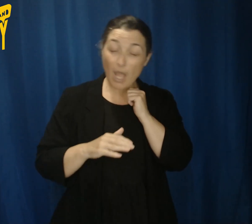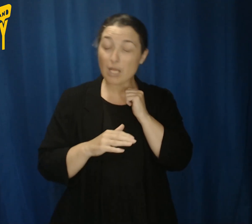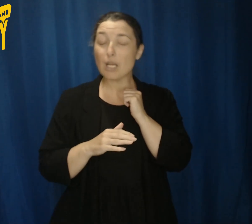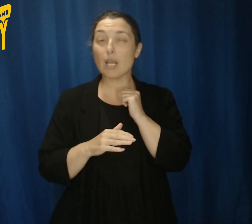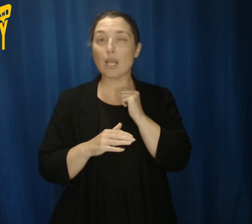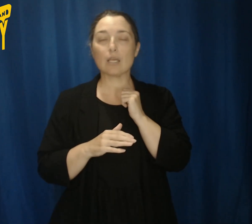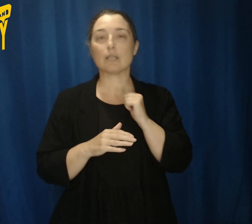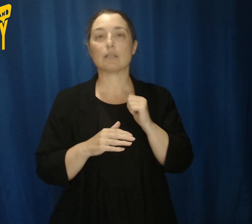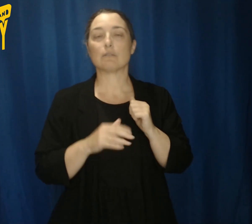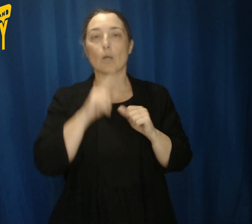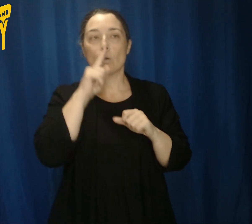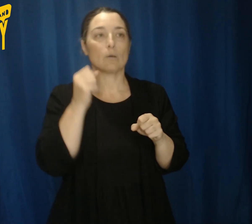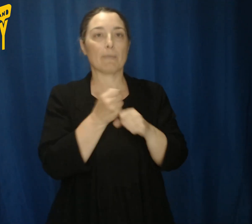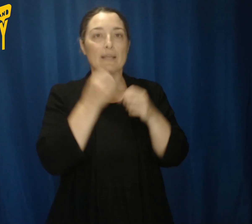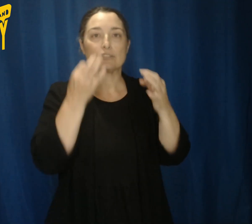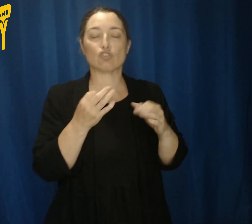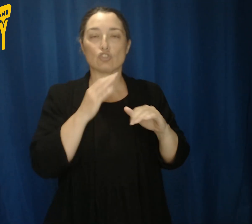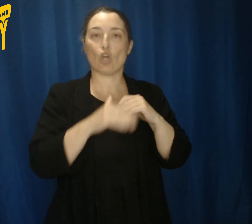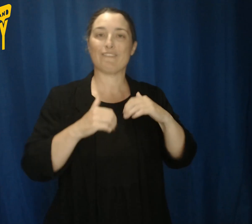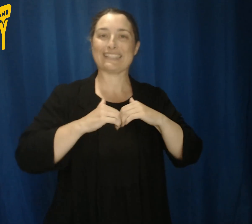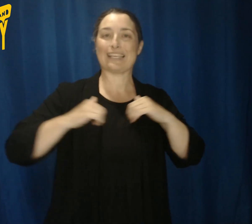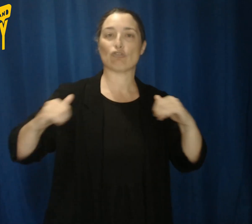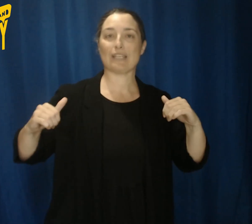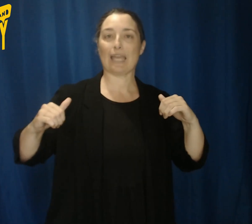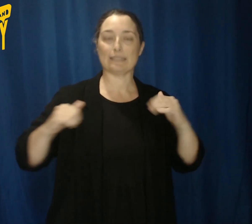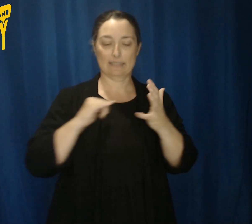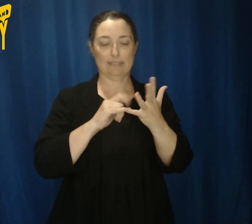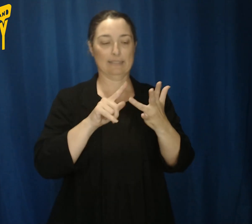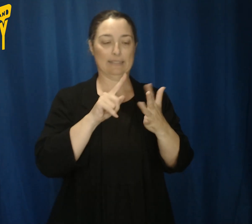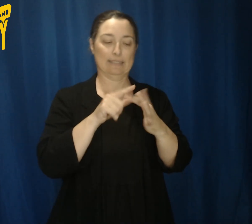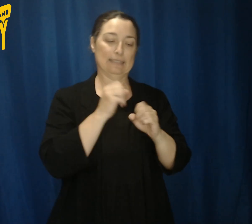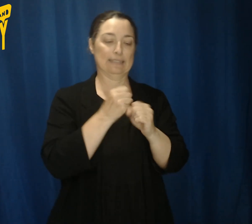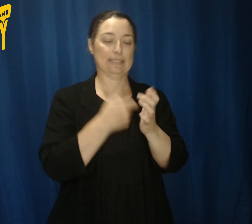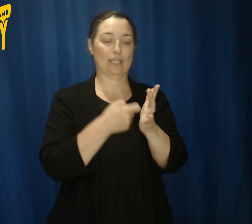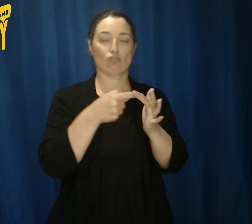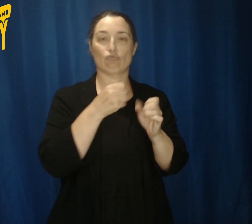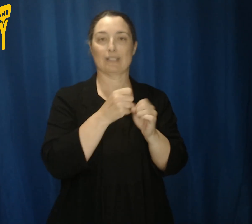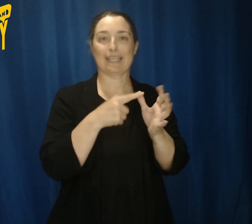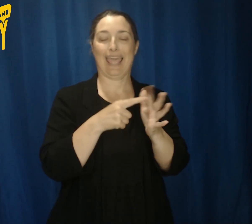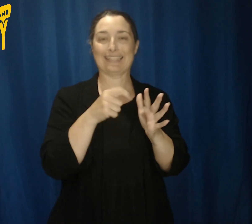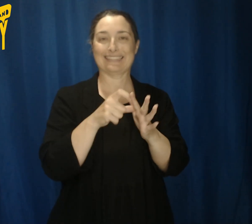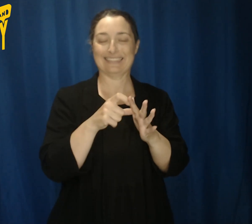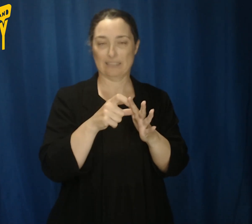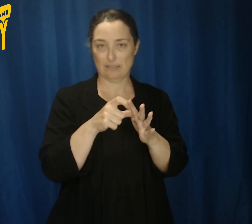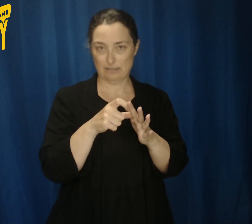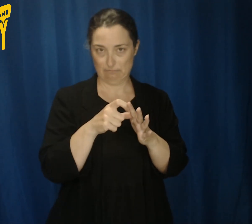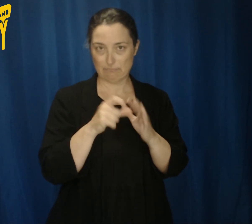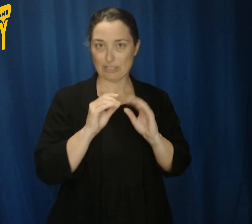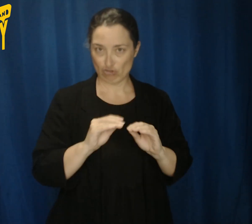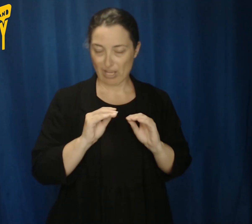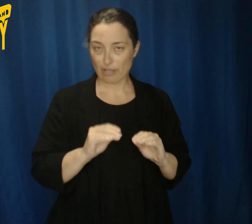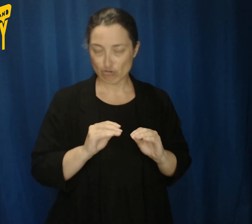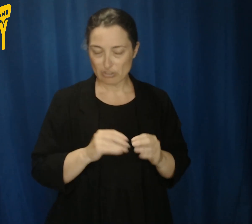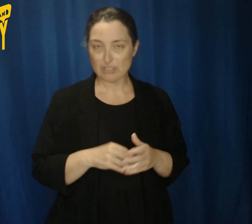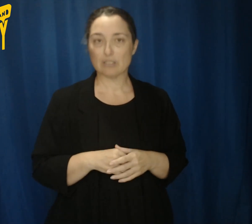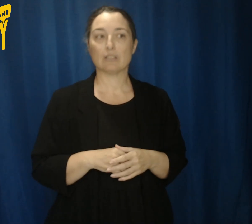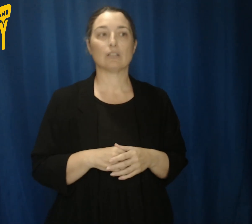their minds about segregated, which is what they call special ed now, couldn't make up their minds about segregated education. So they decided that they were going